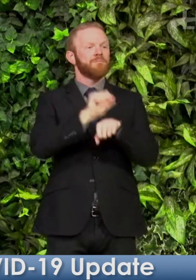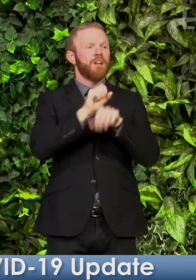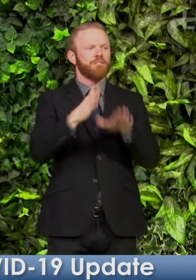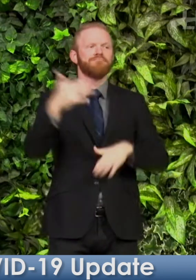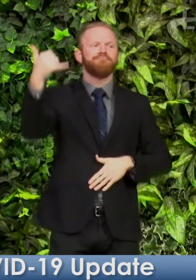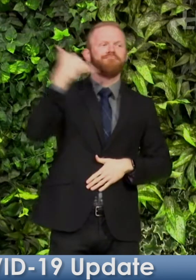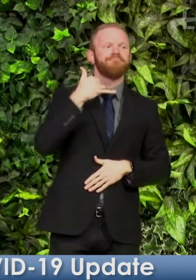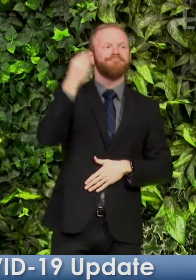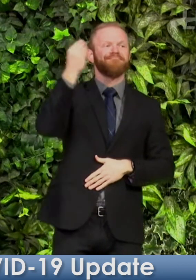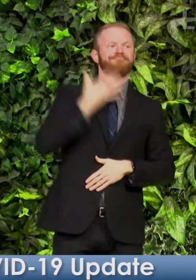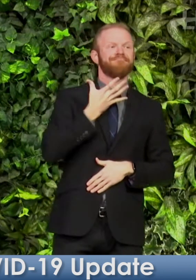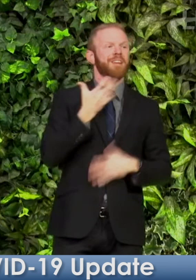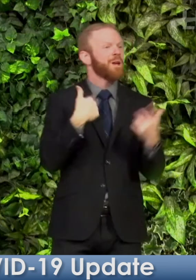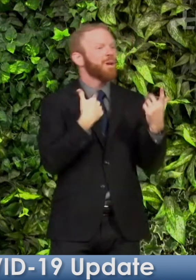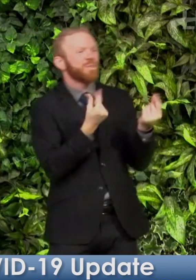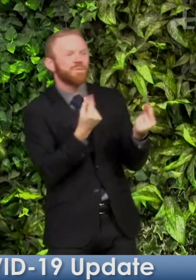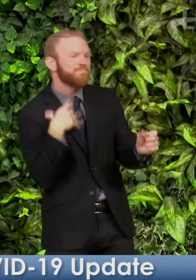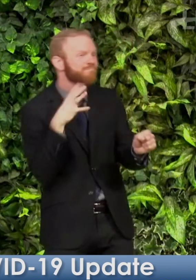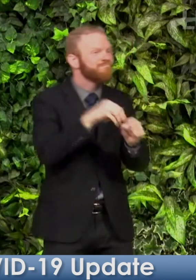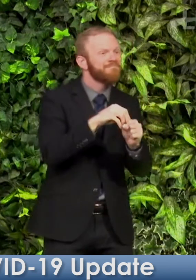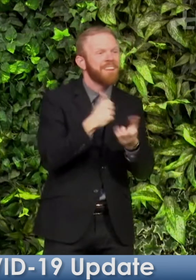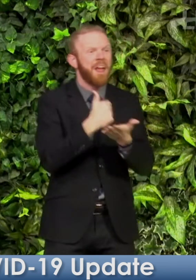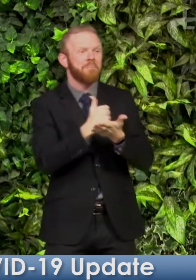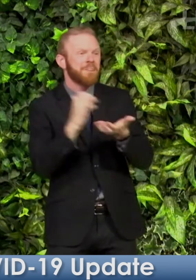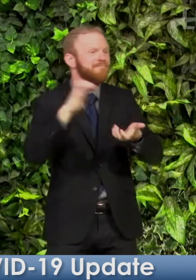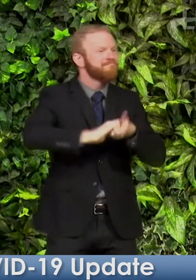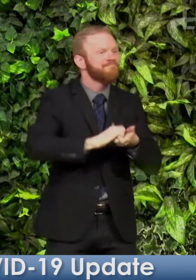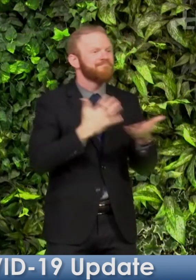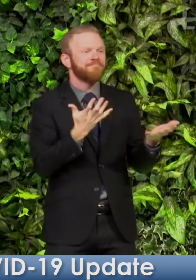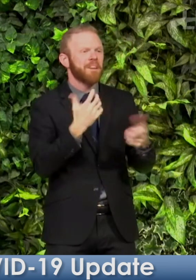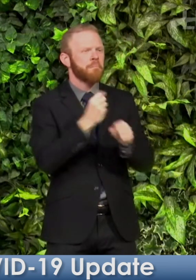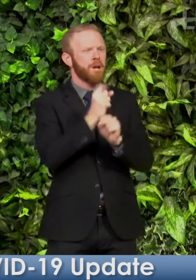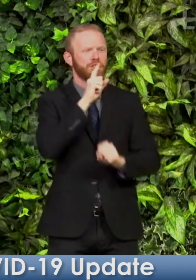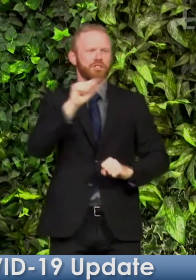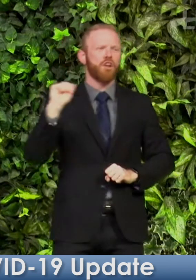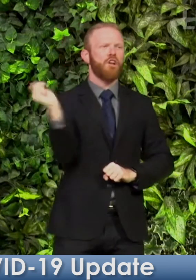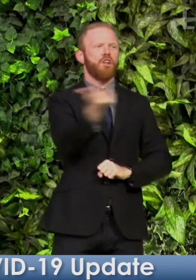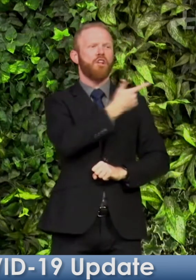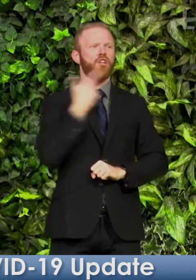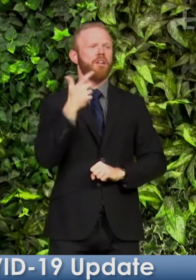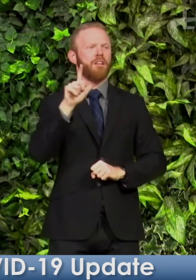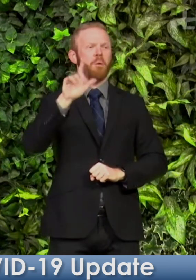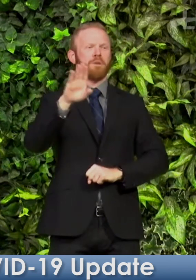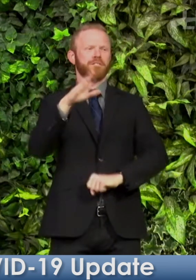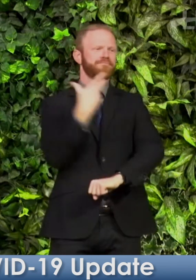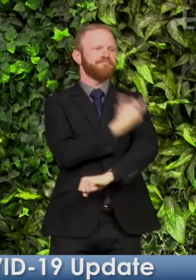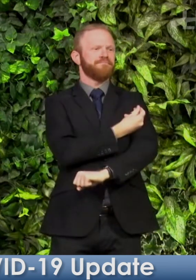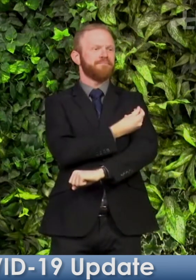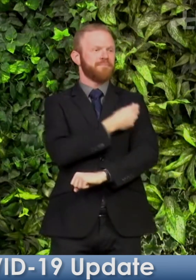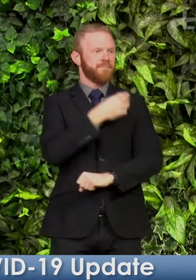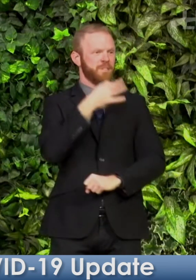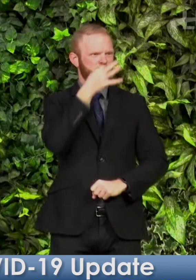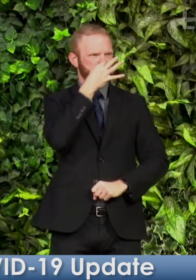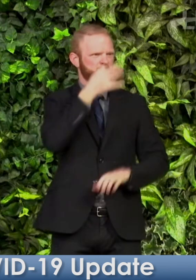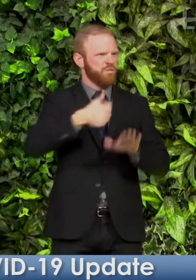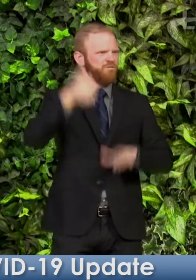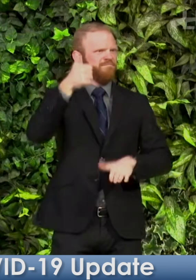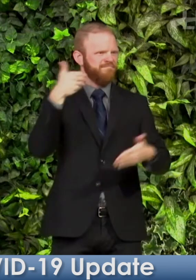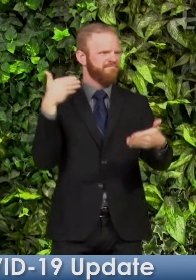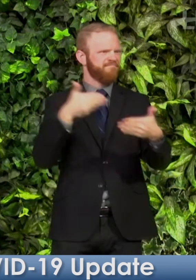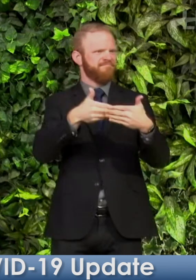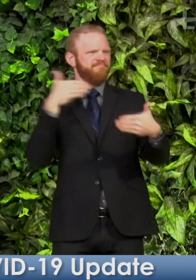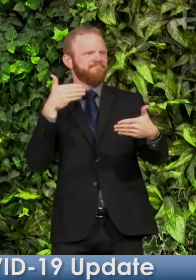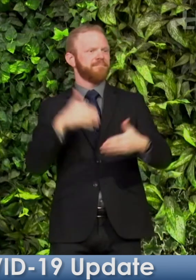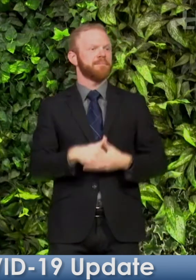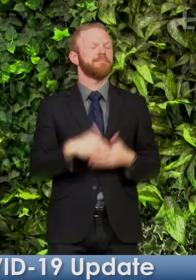to work collaboratively to ensure that we have all of Long Beach vaccinated sooner than later. Now in Spanish, gracias a todos